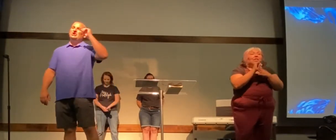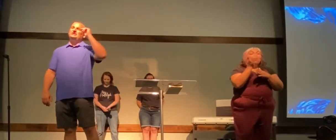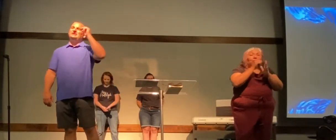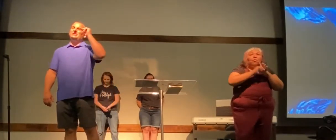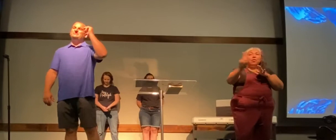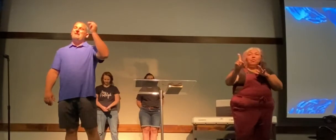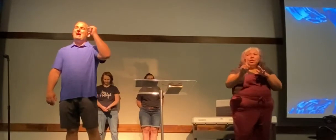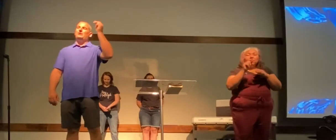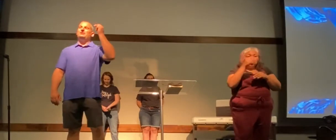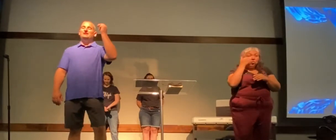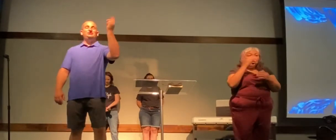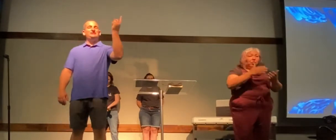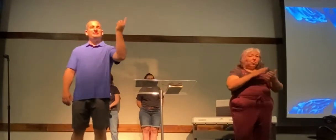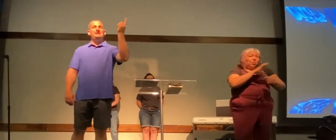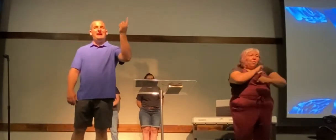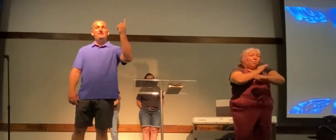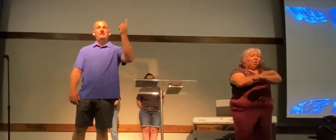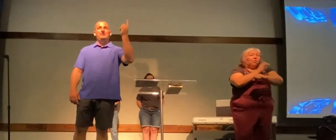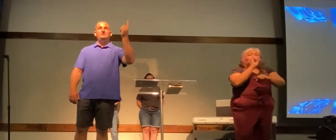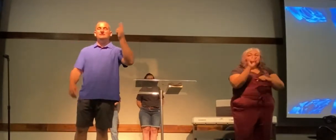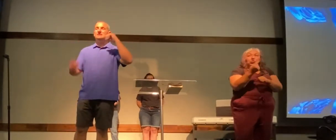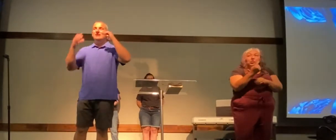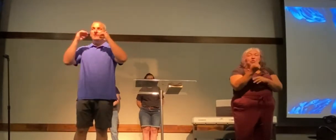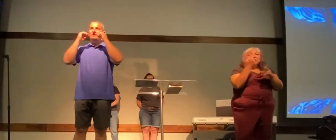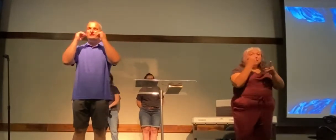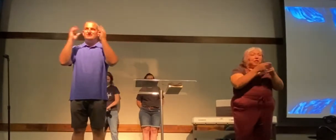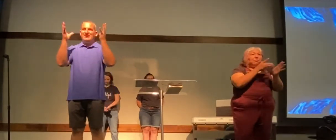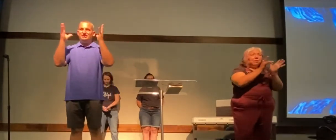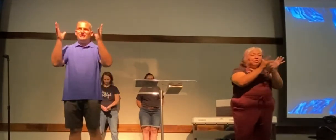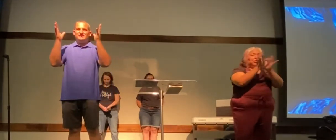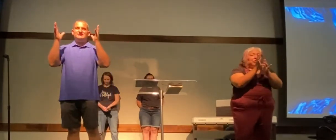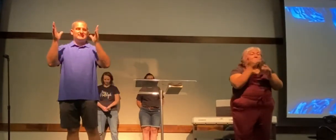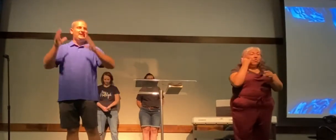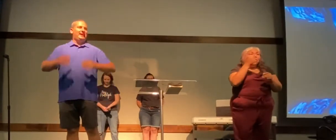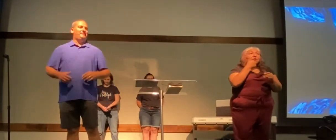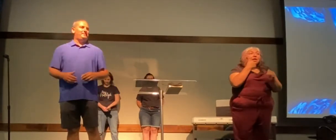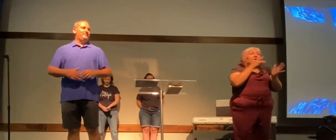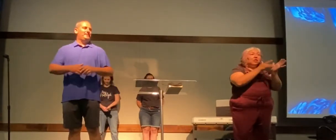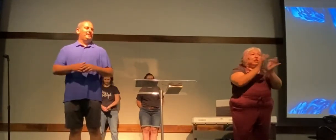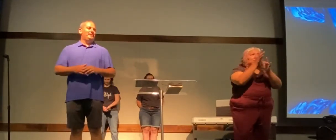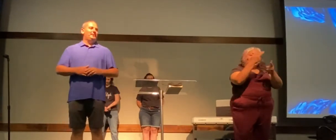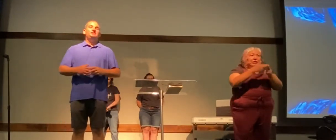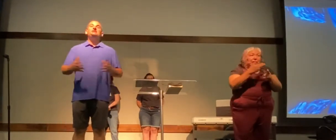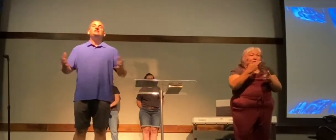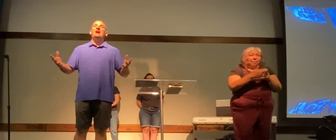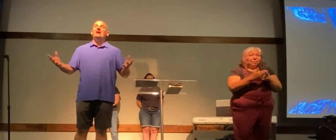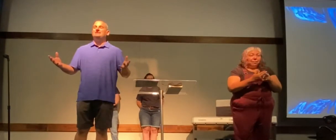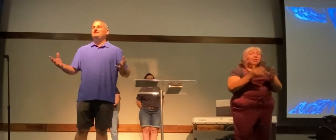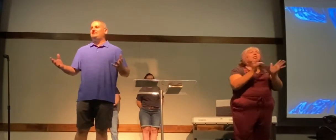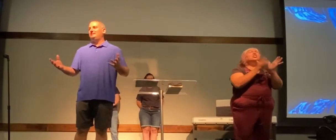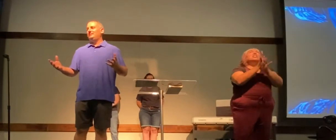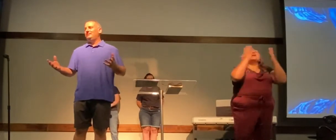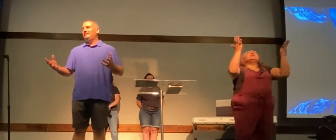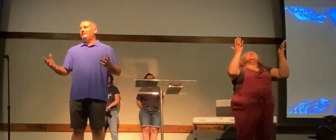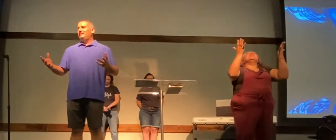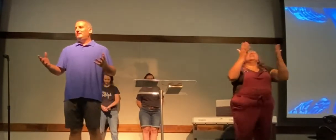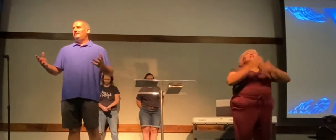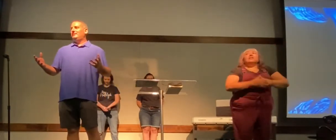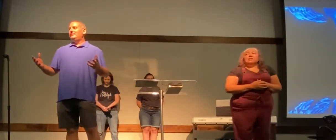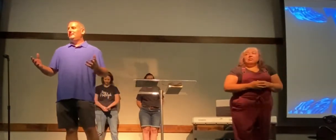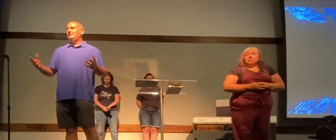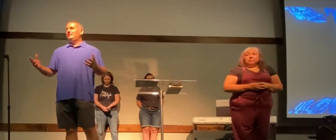Did you know that there is power in just the name of Jesus? If you say Jesus' name, Jesus!